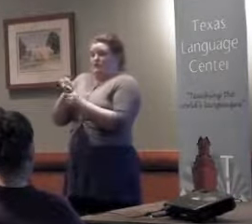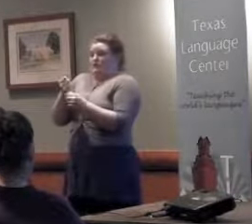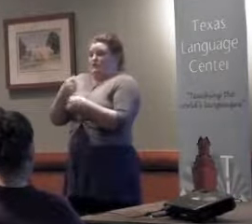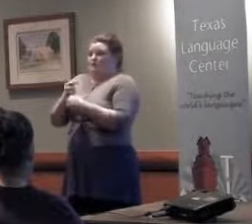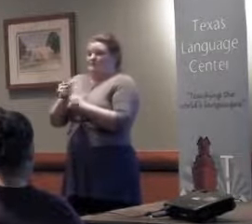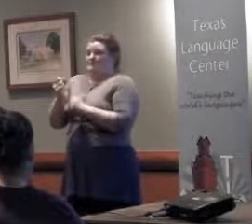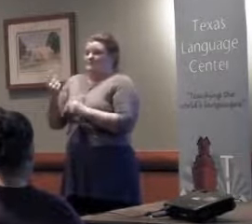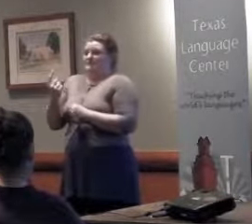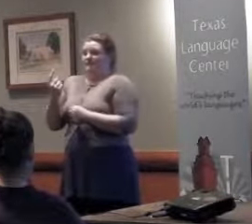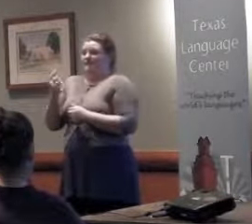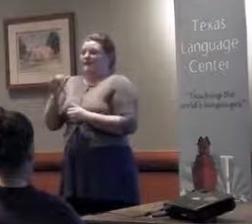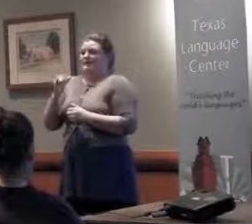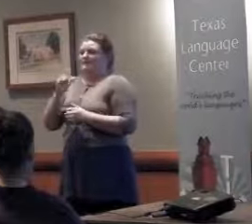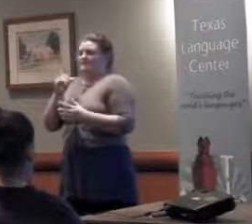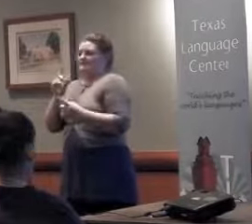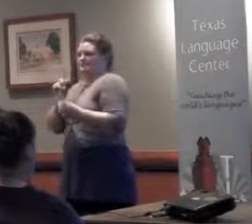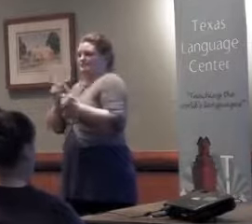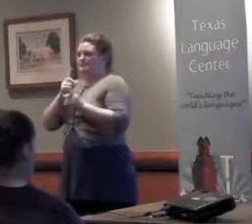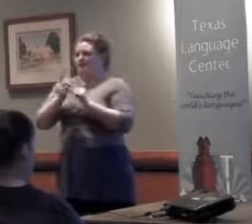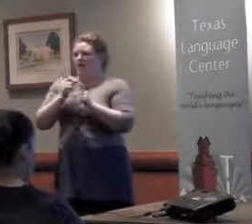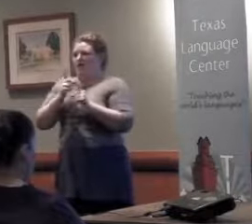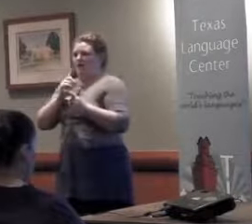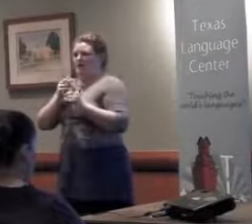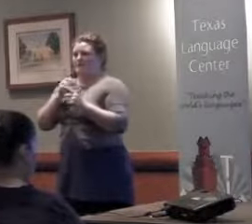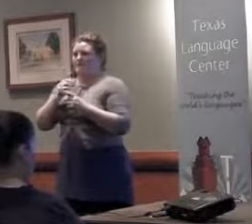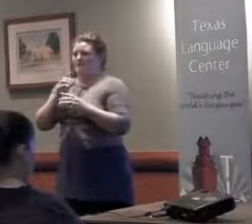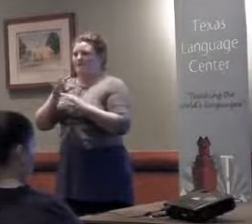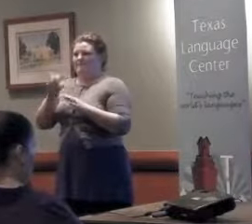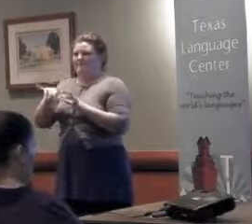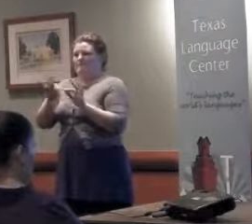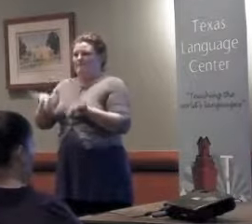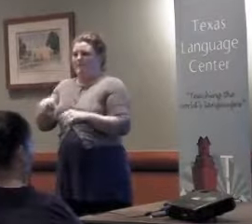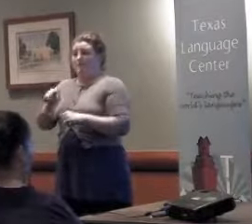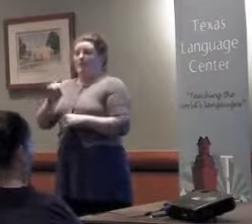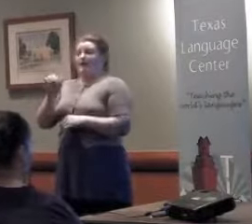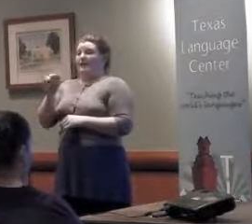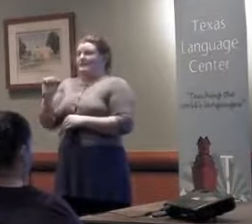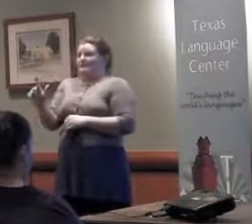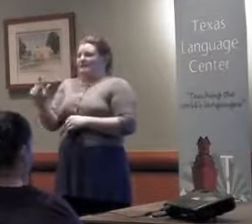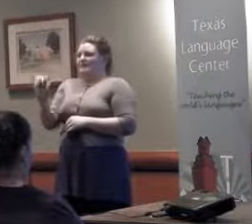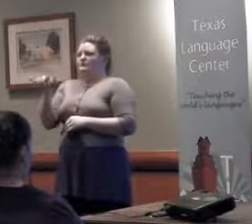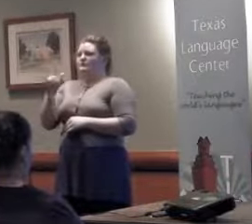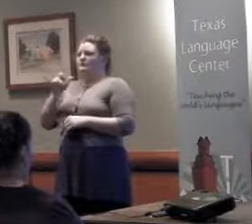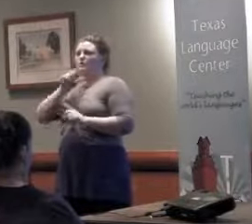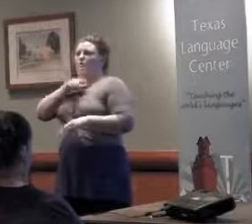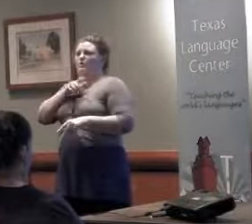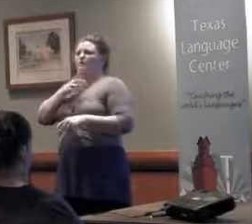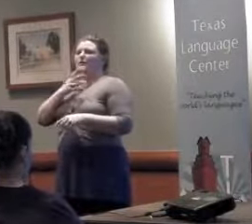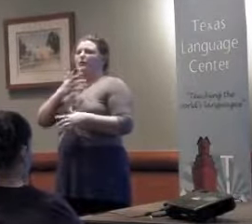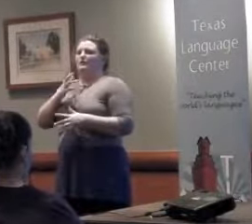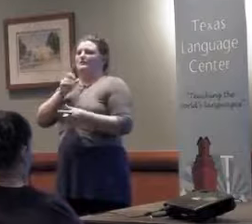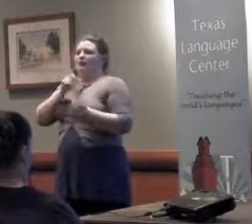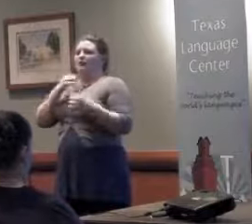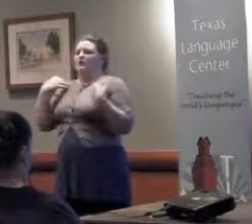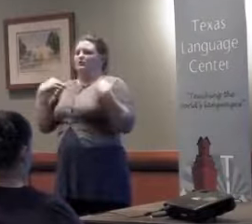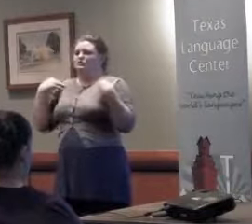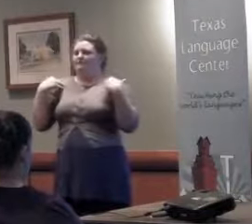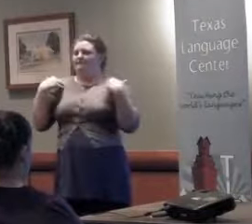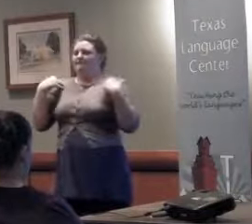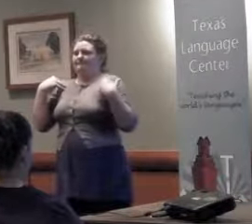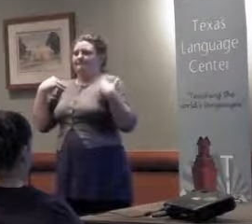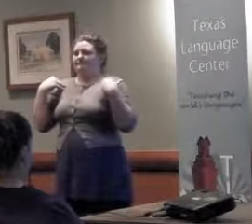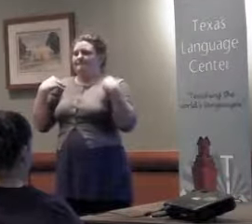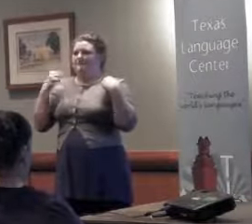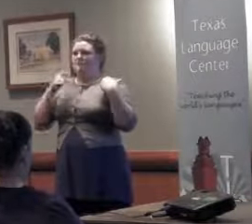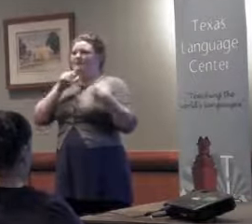a dialogue format. And there's a lot of that in ASL. It's the reporting of kind of a dialogue by shifting your torso. So